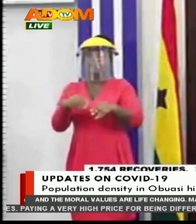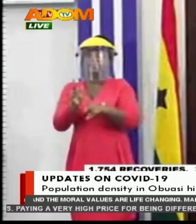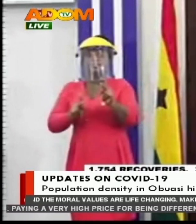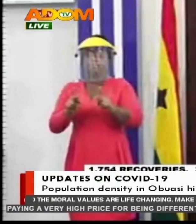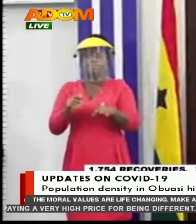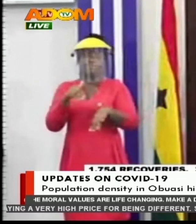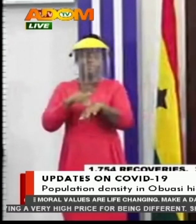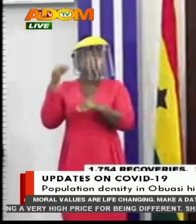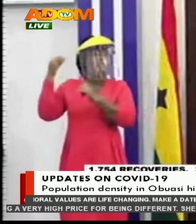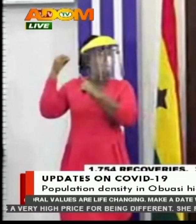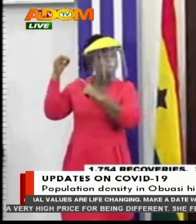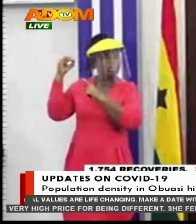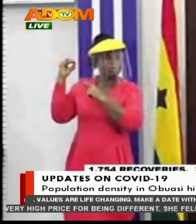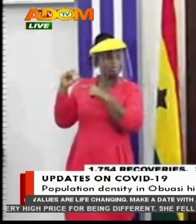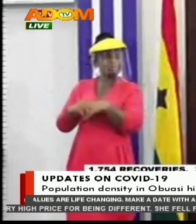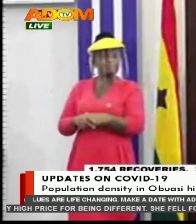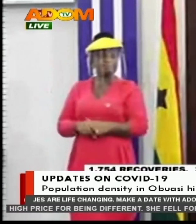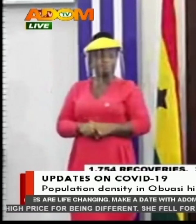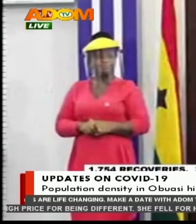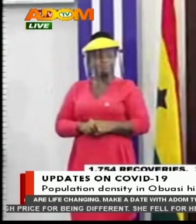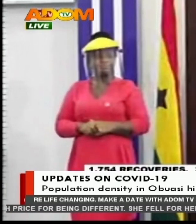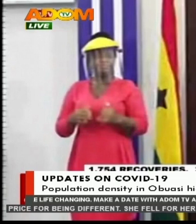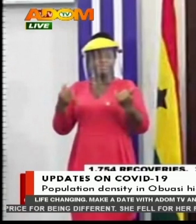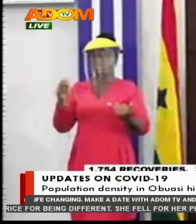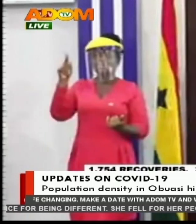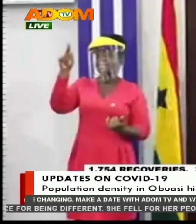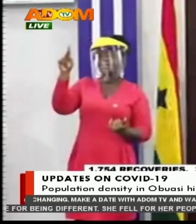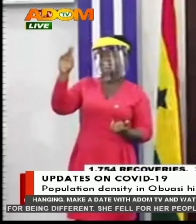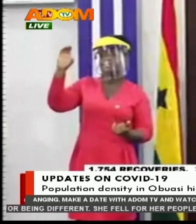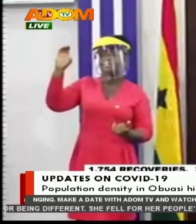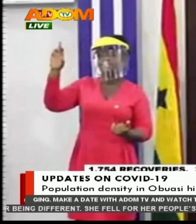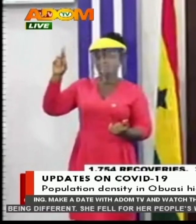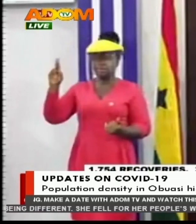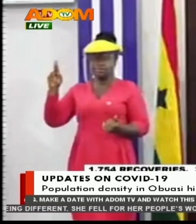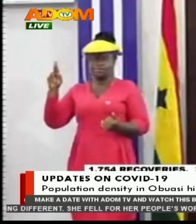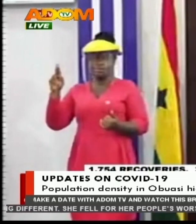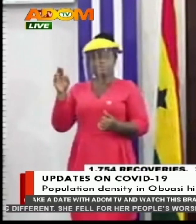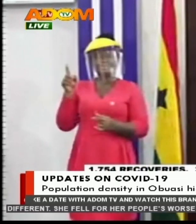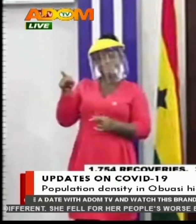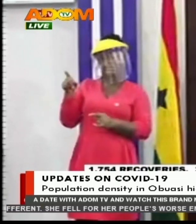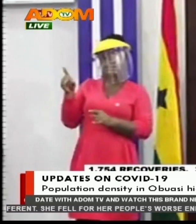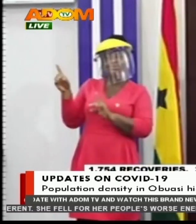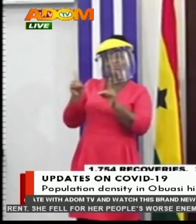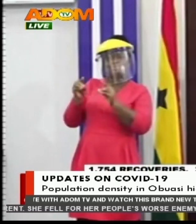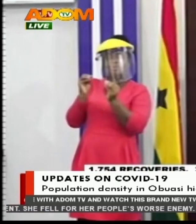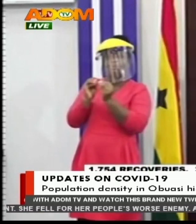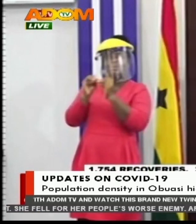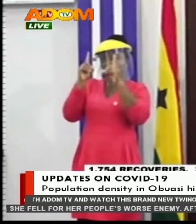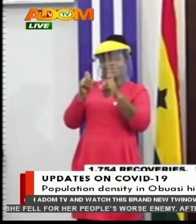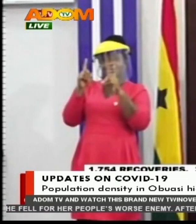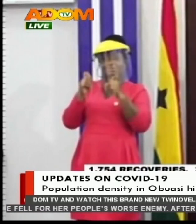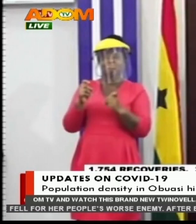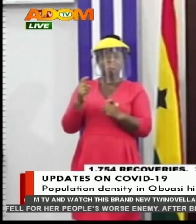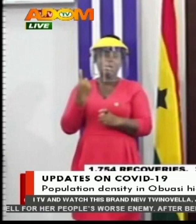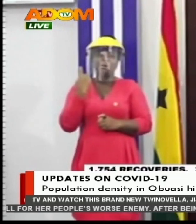we somehow missing this magnitude of disease burden. But when we went there, they had